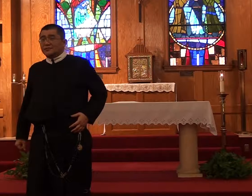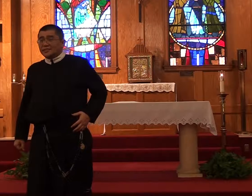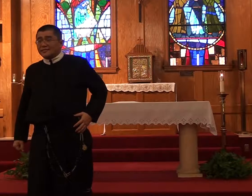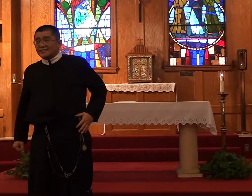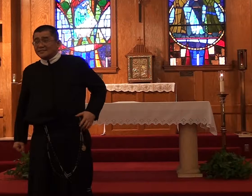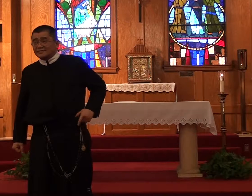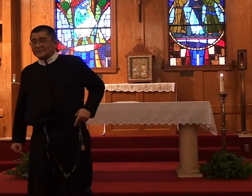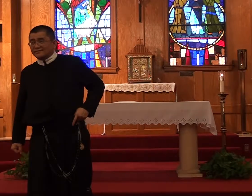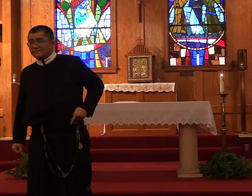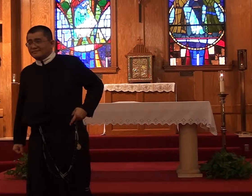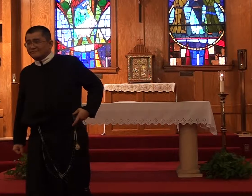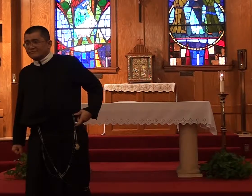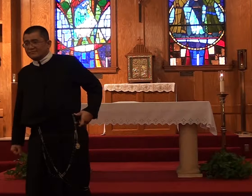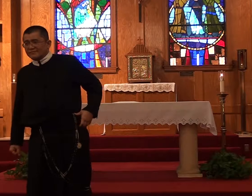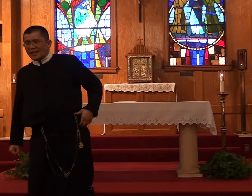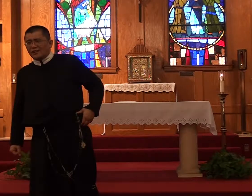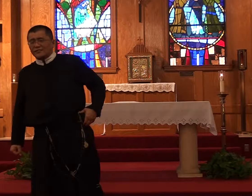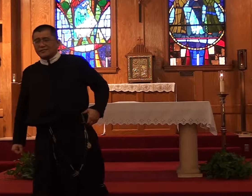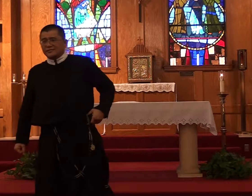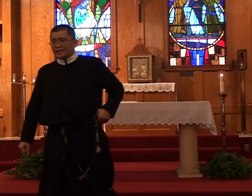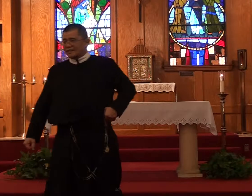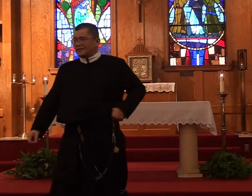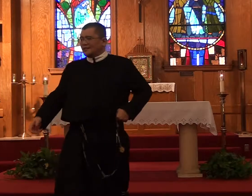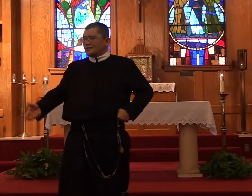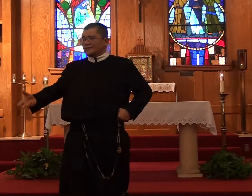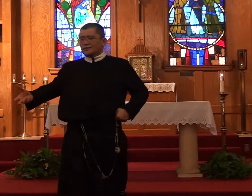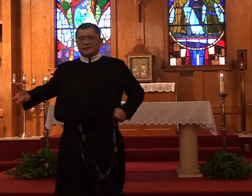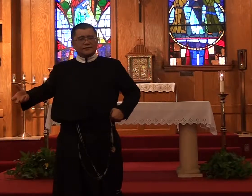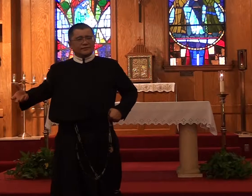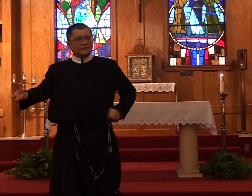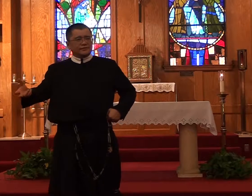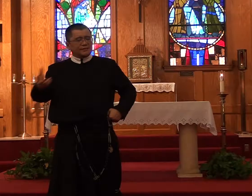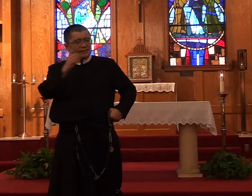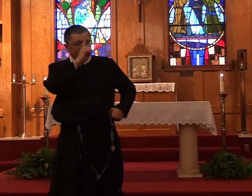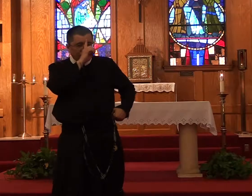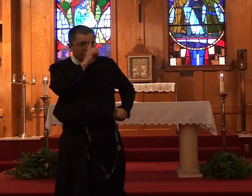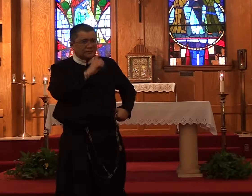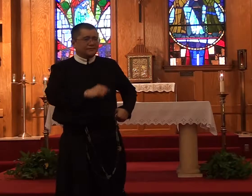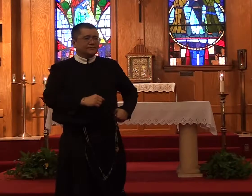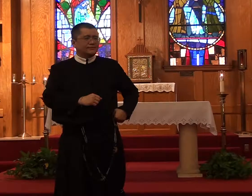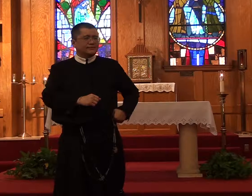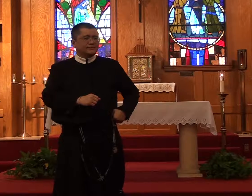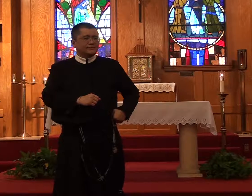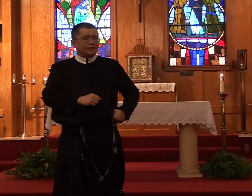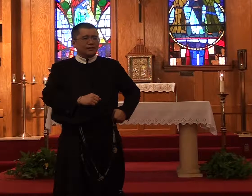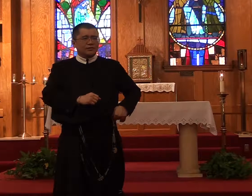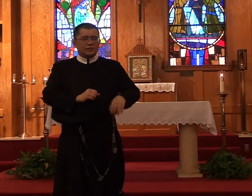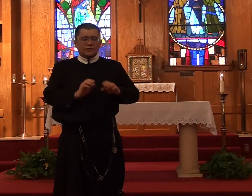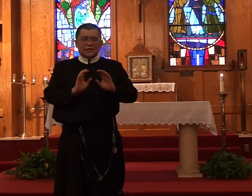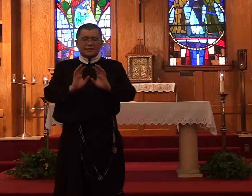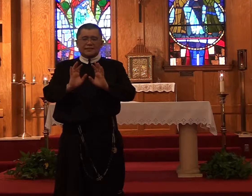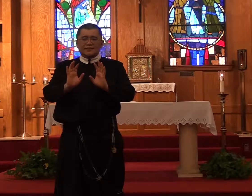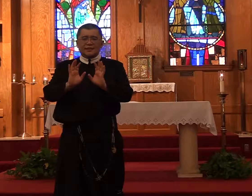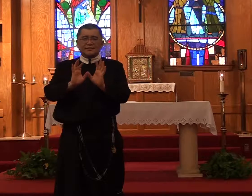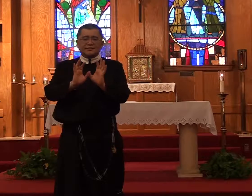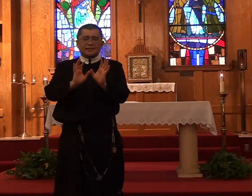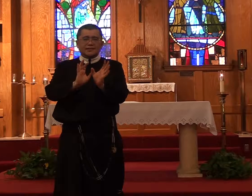that? How could you do that? And so, this is the will to go against God. Last week